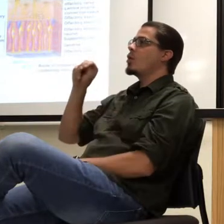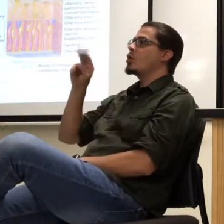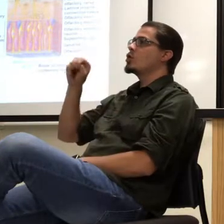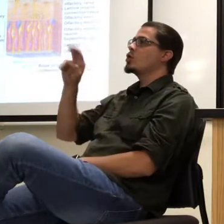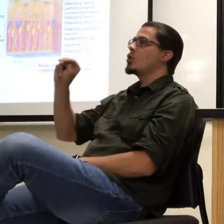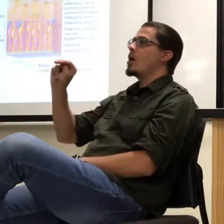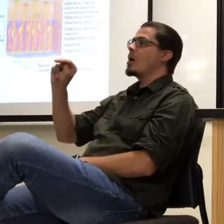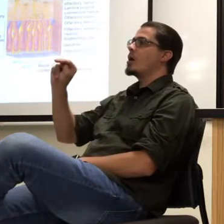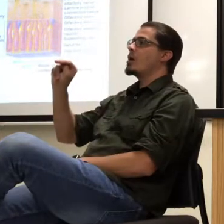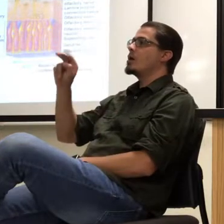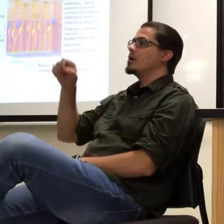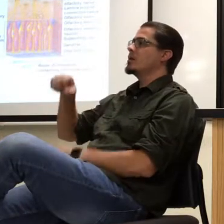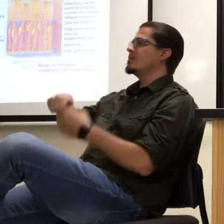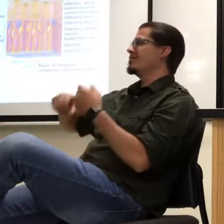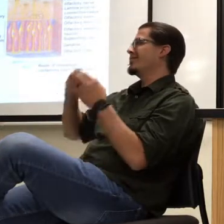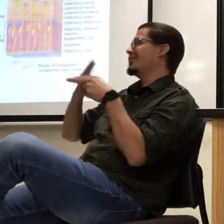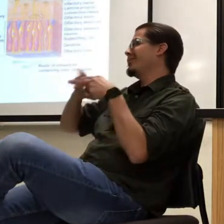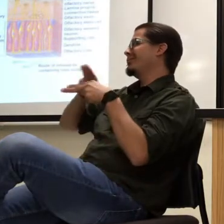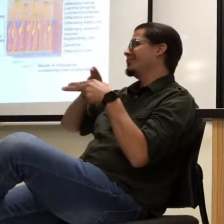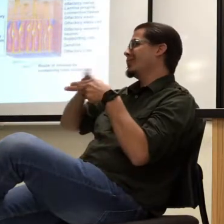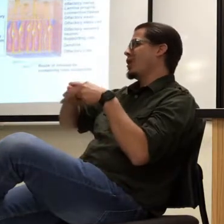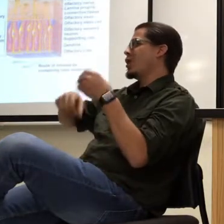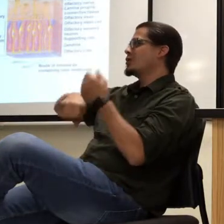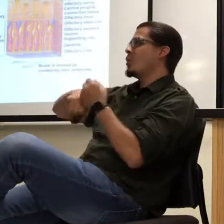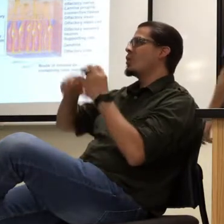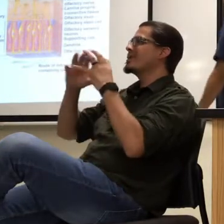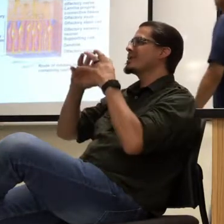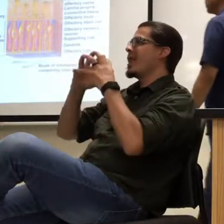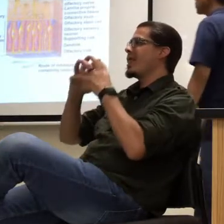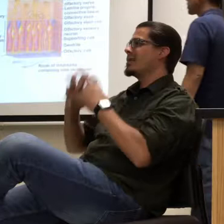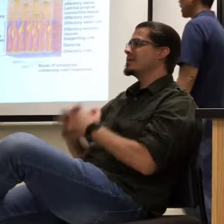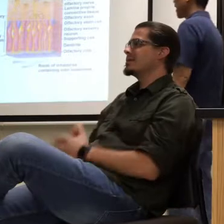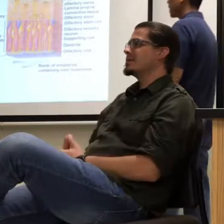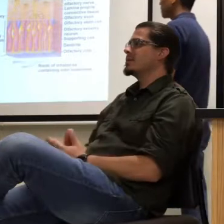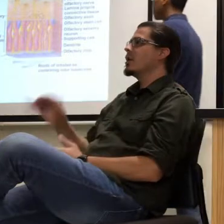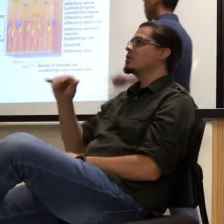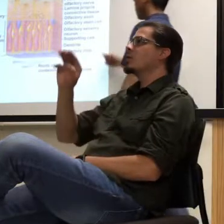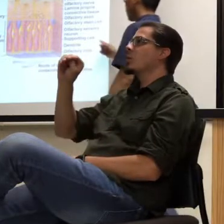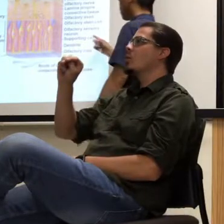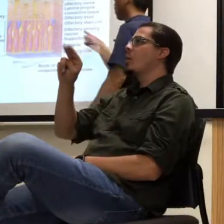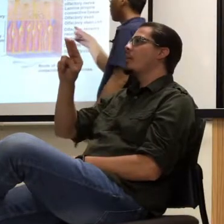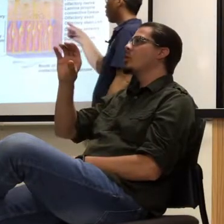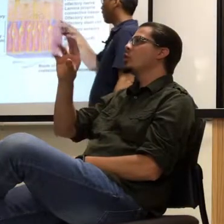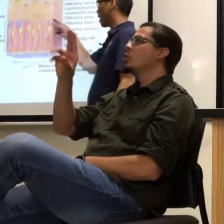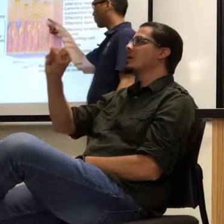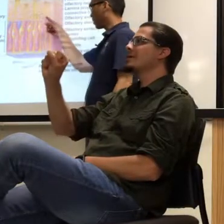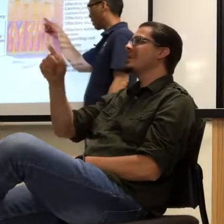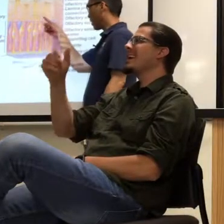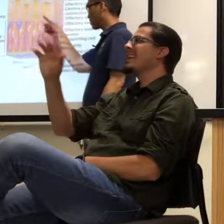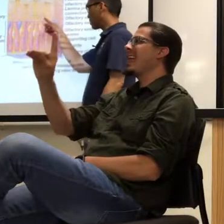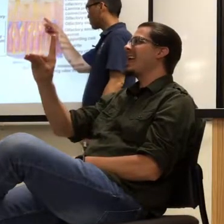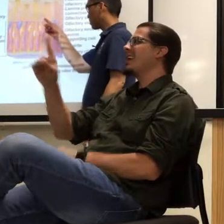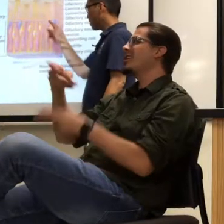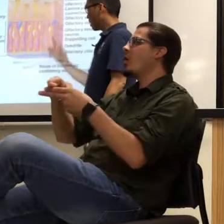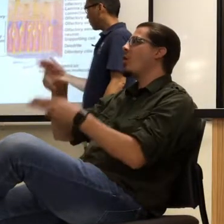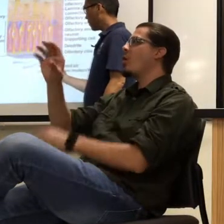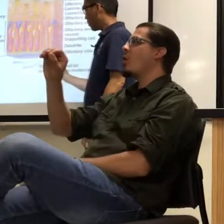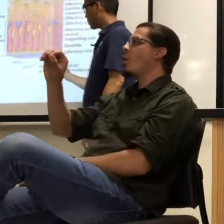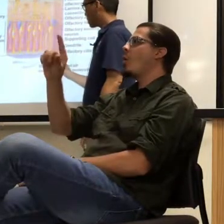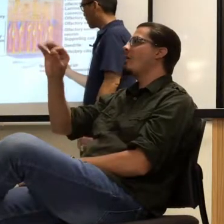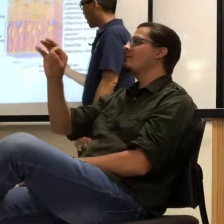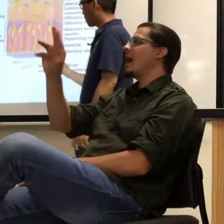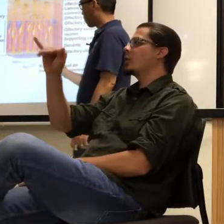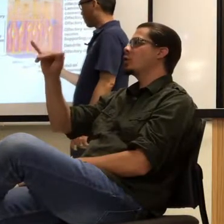So they simply call them supporting cells. And there's also mucus glands, or they call them olfactory glands.